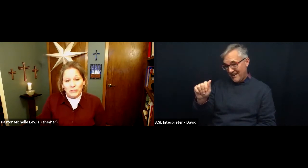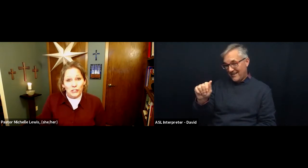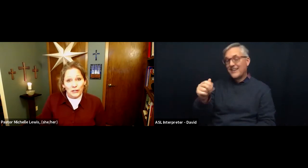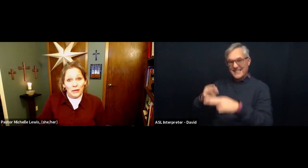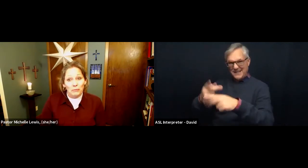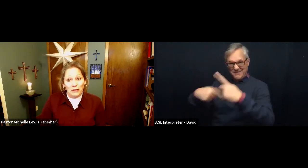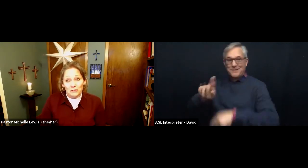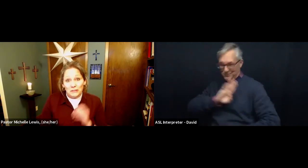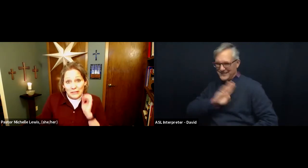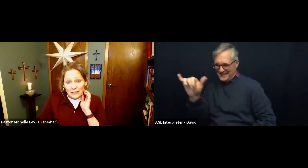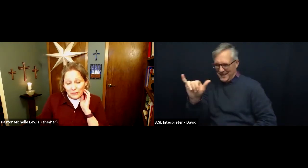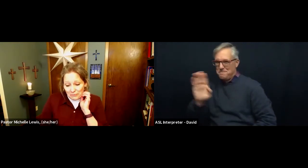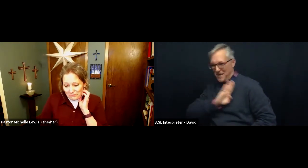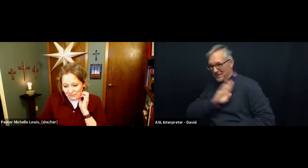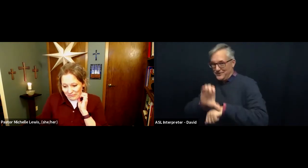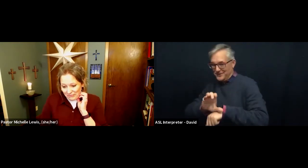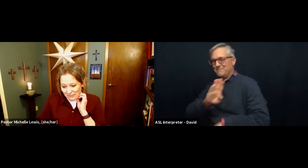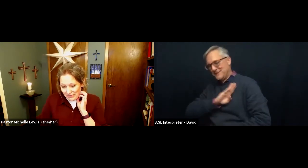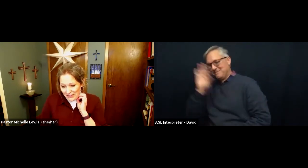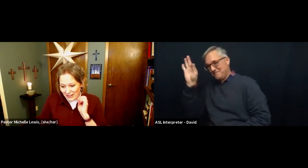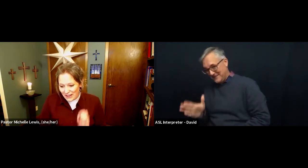will be shared at Bethel later.